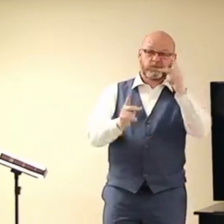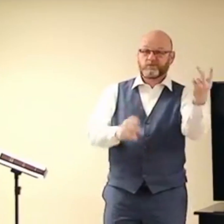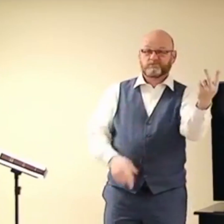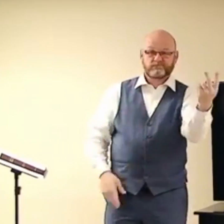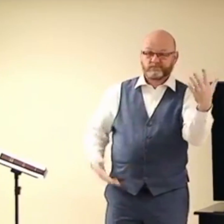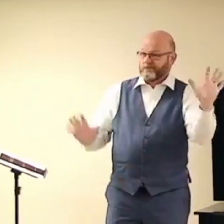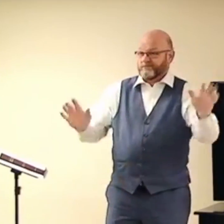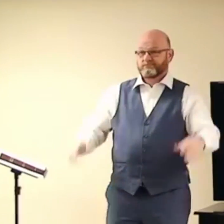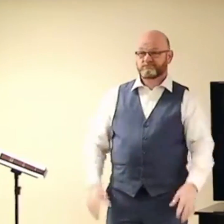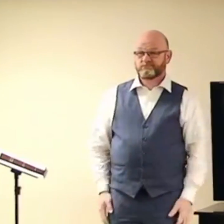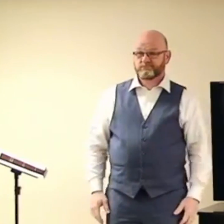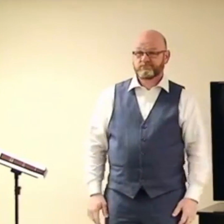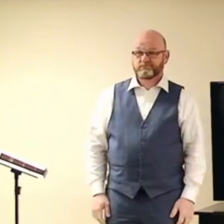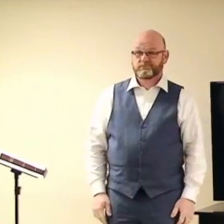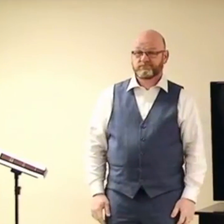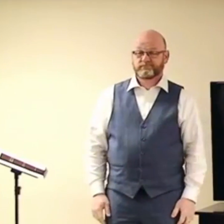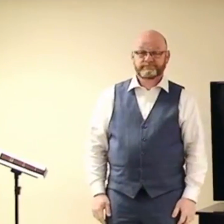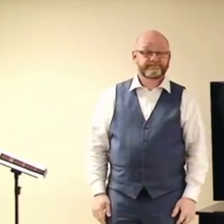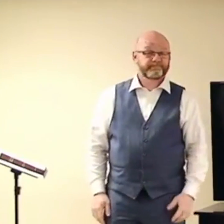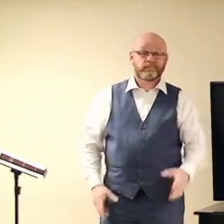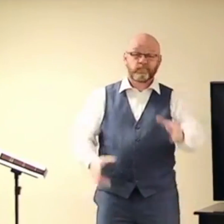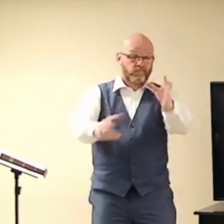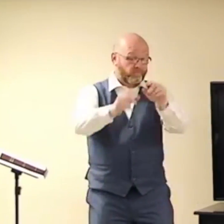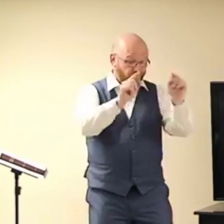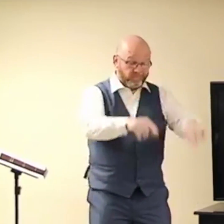He was just alone on his own with two other people